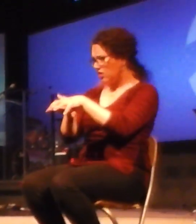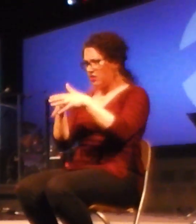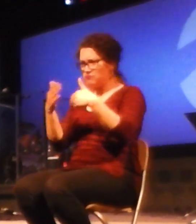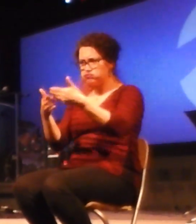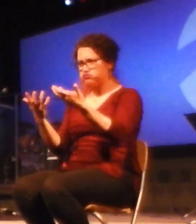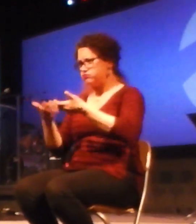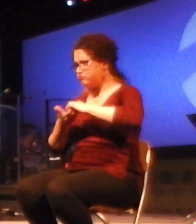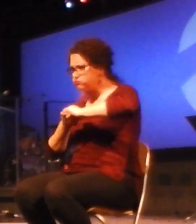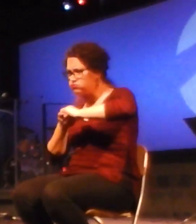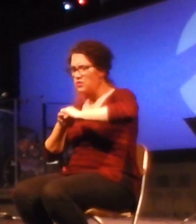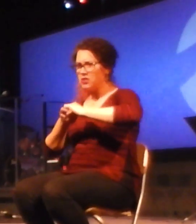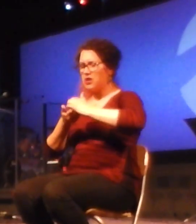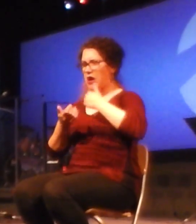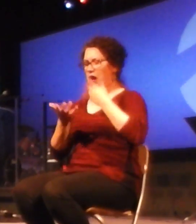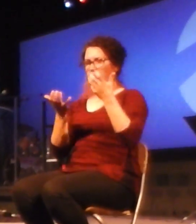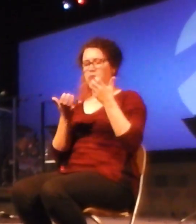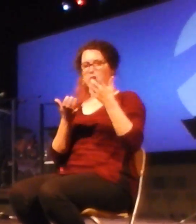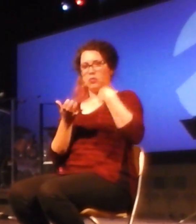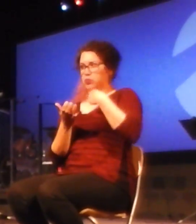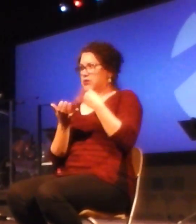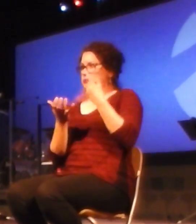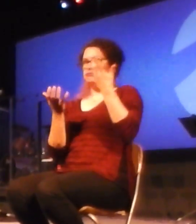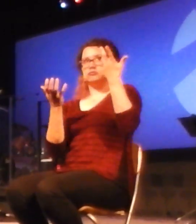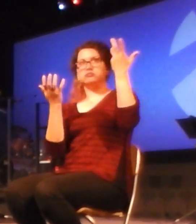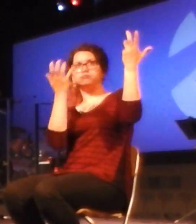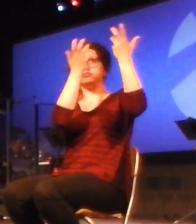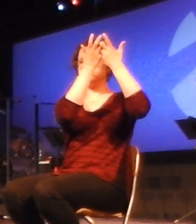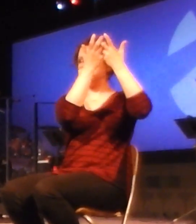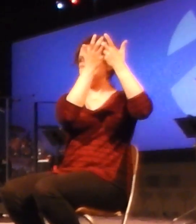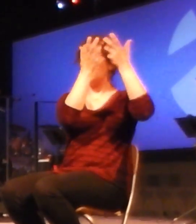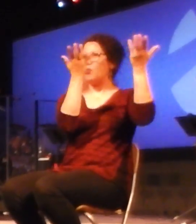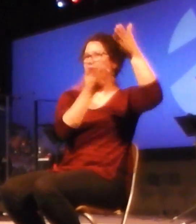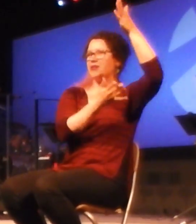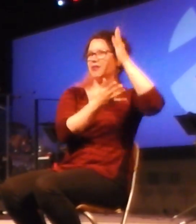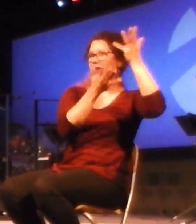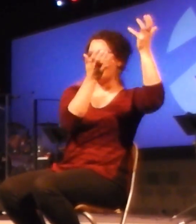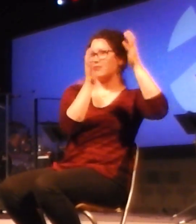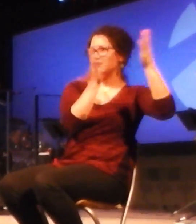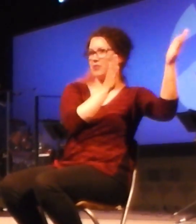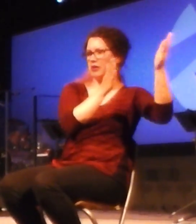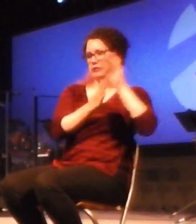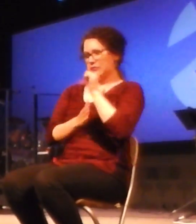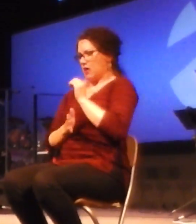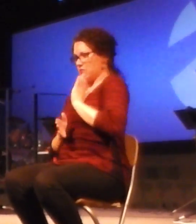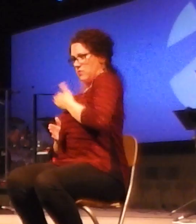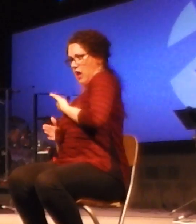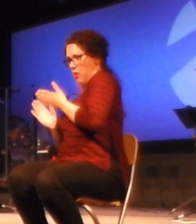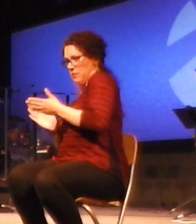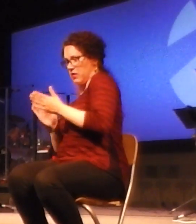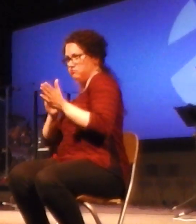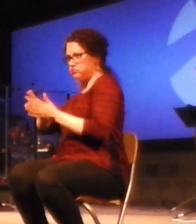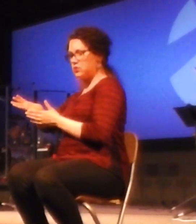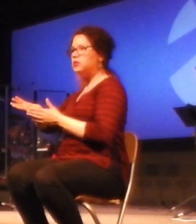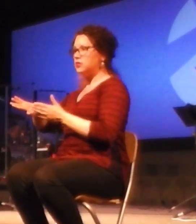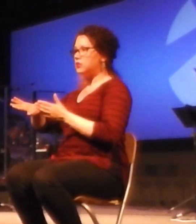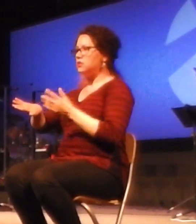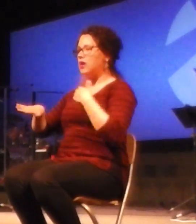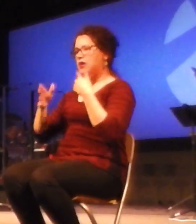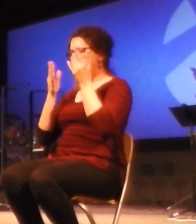making sure that we're aligned with what God wants to do, not what we want to do or our agendas or anything like that. And then just praying through